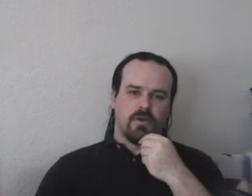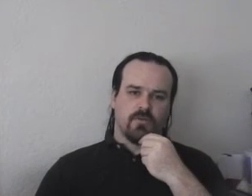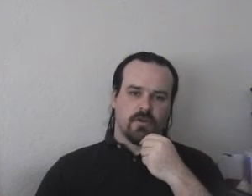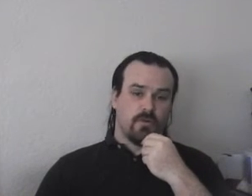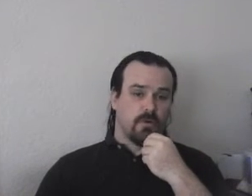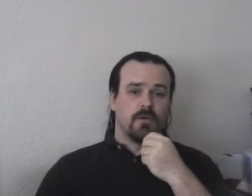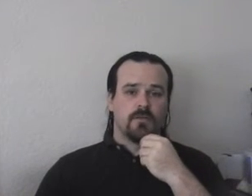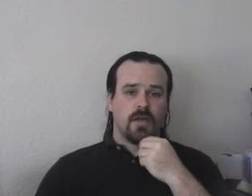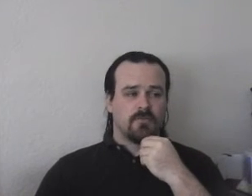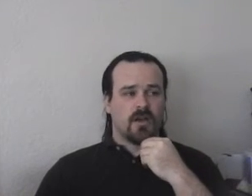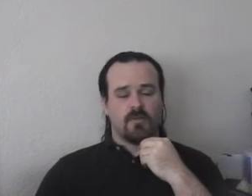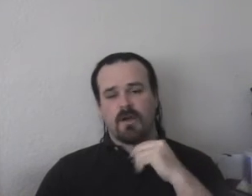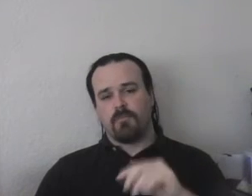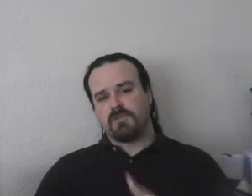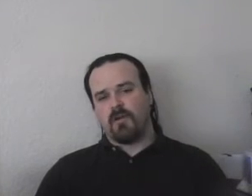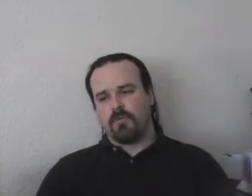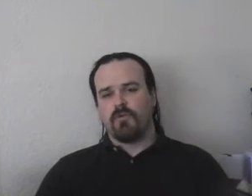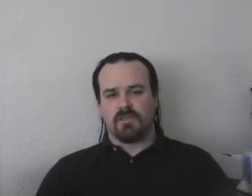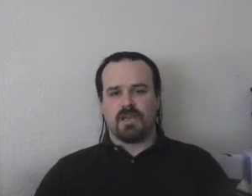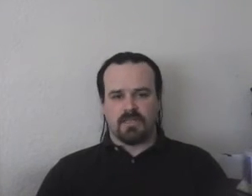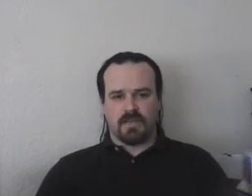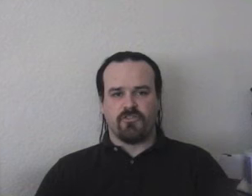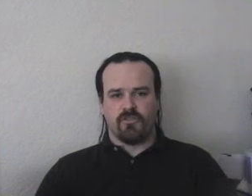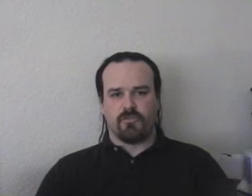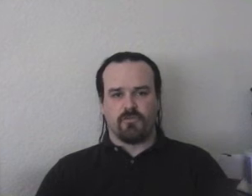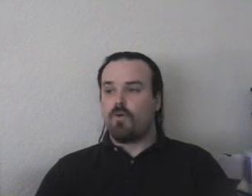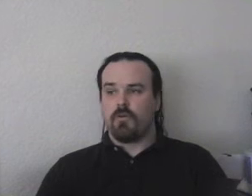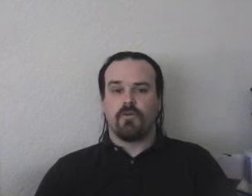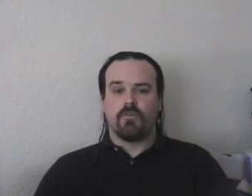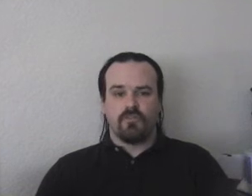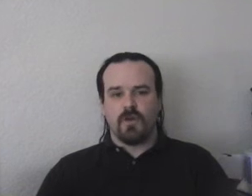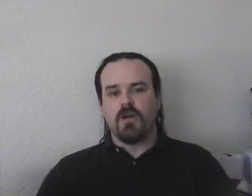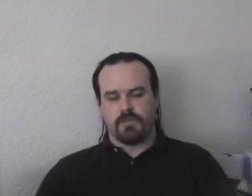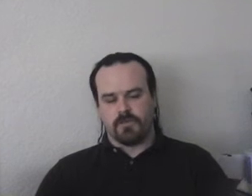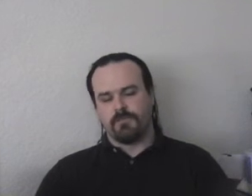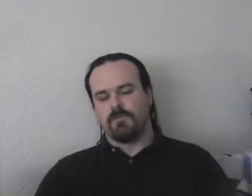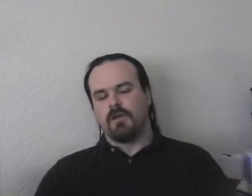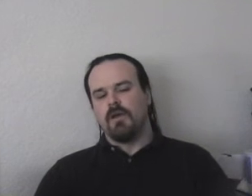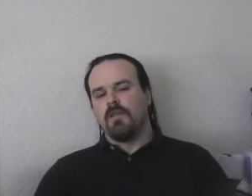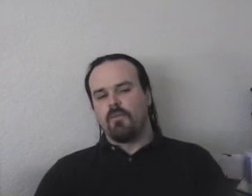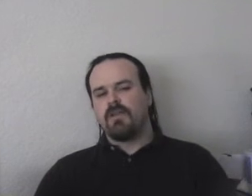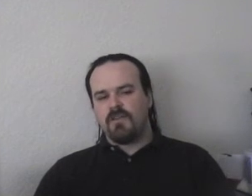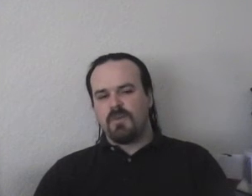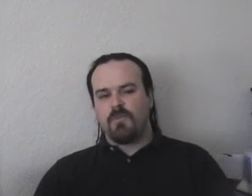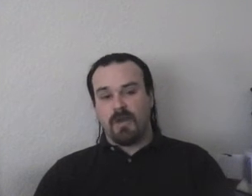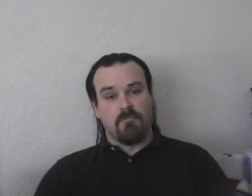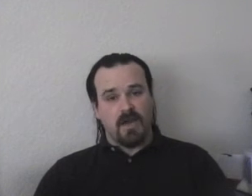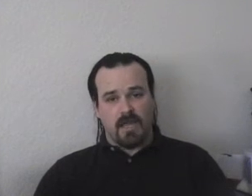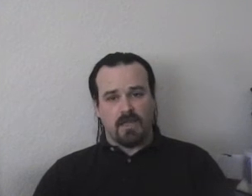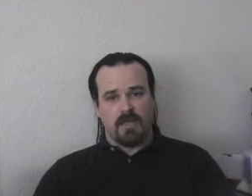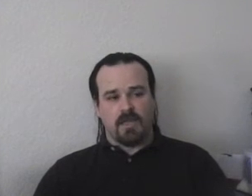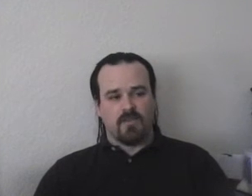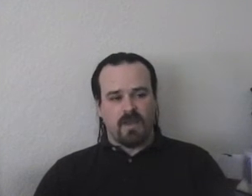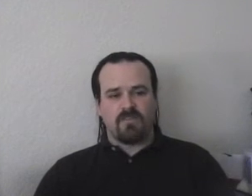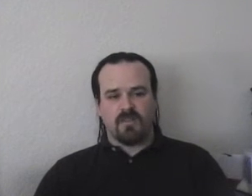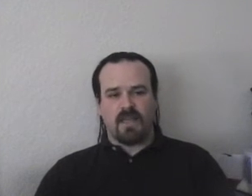a recruiter? And I'm talking about a recruiter that's contacted you, or a recruiter that you've gone to. The way that these people make money is basically they